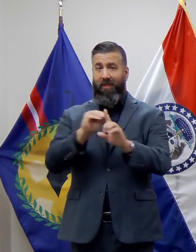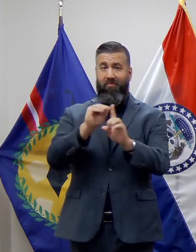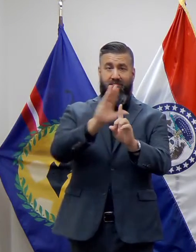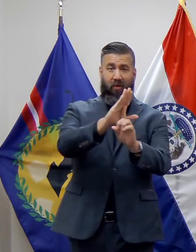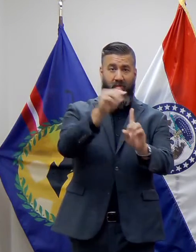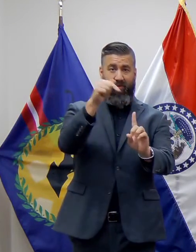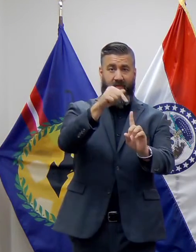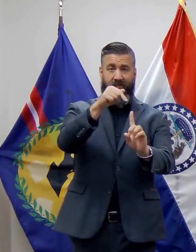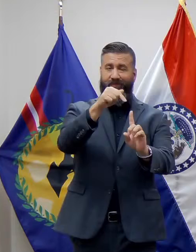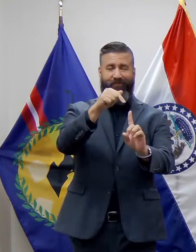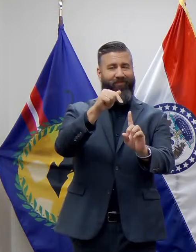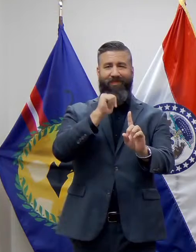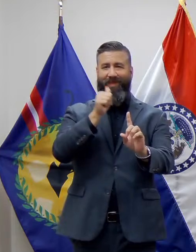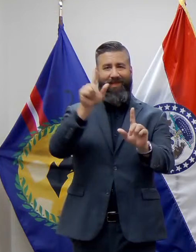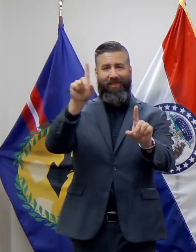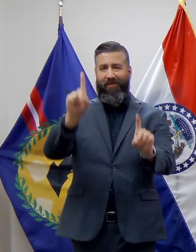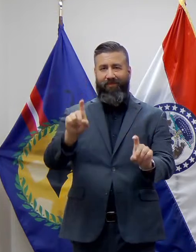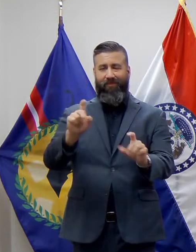tested.